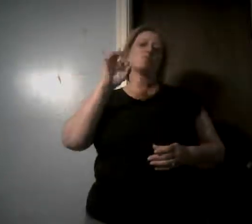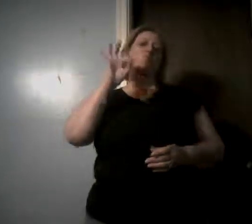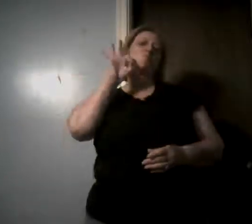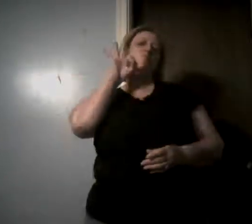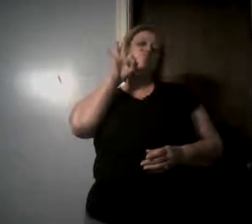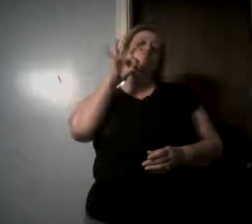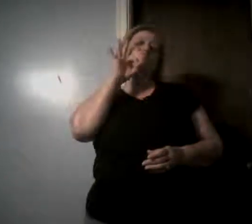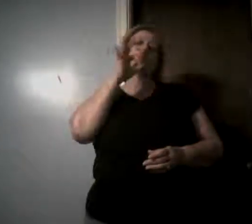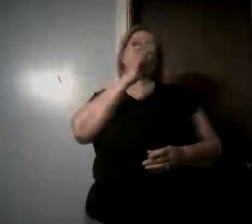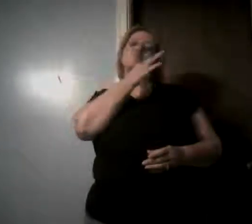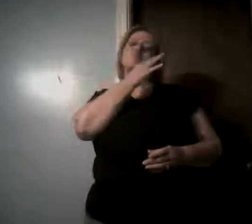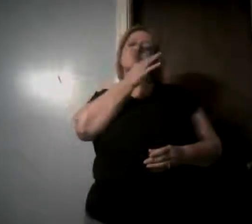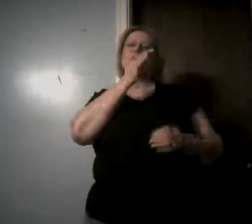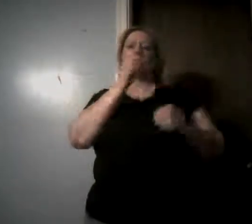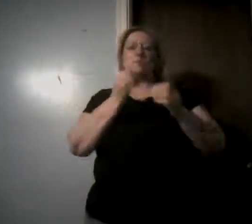Grows on the skin, usually black or brown.